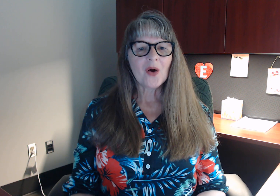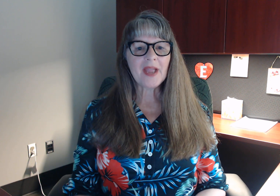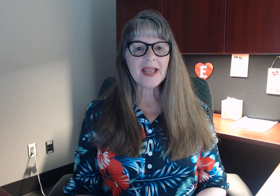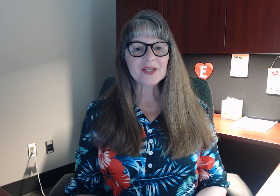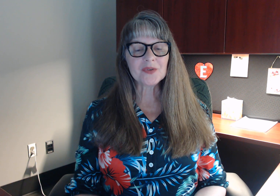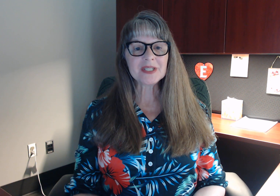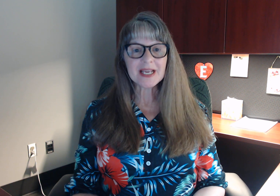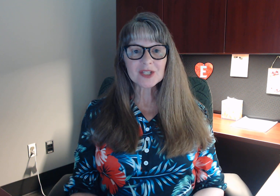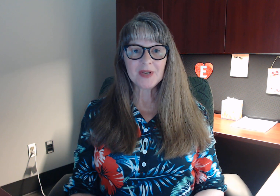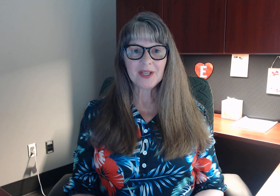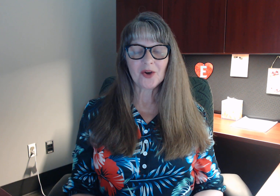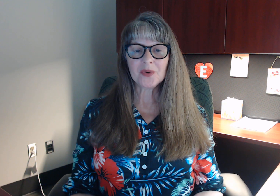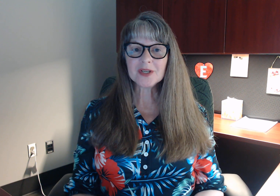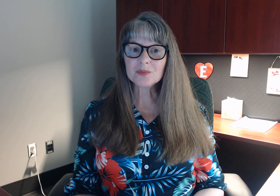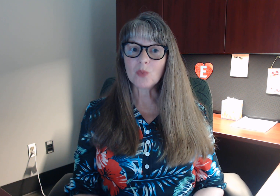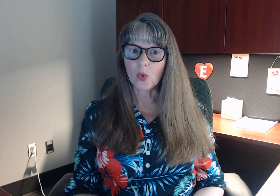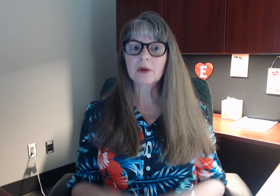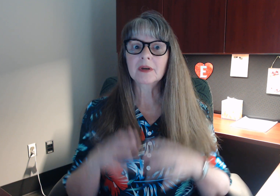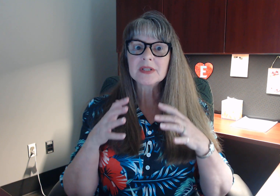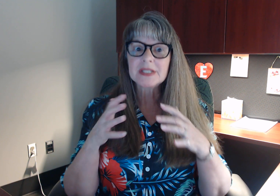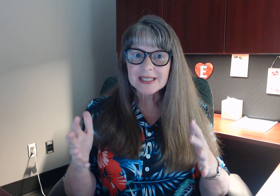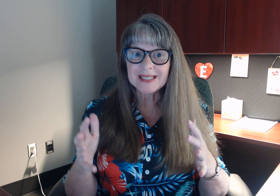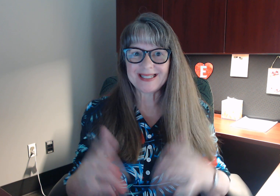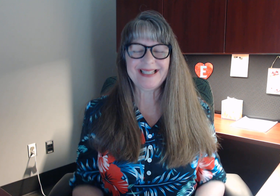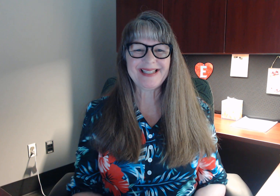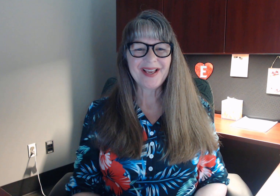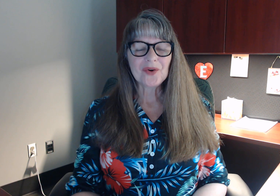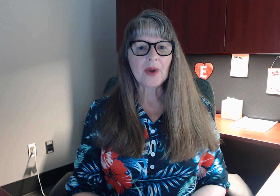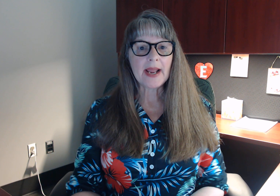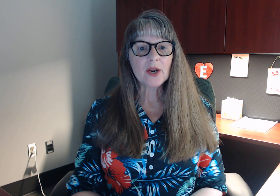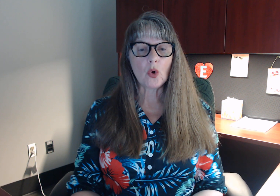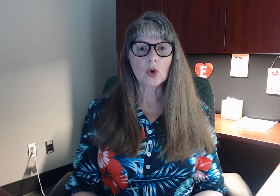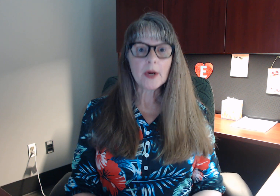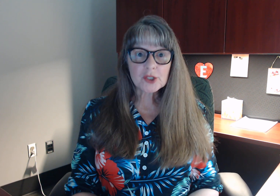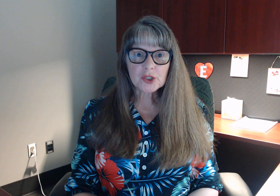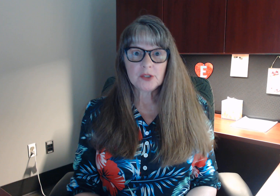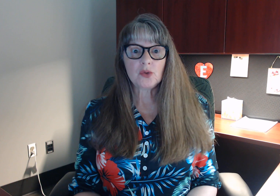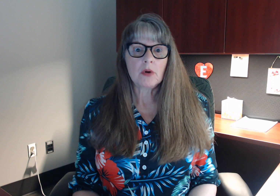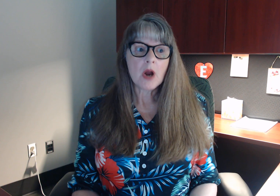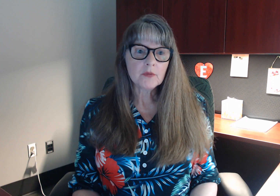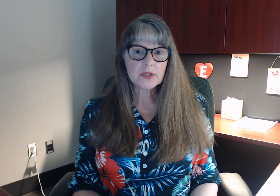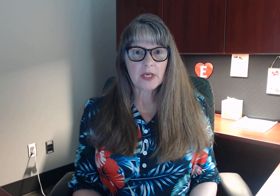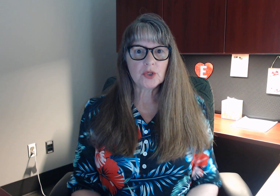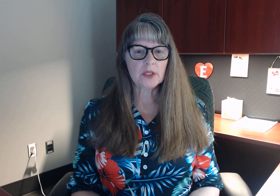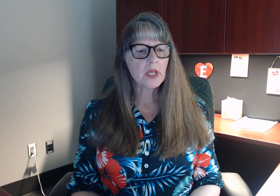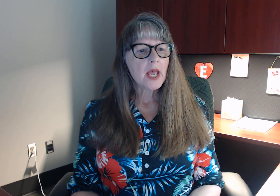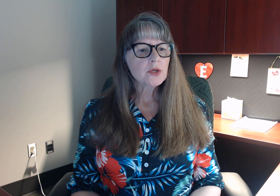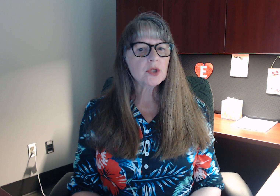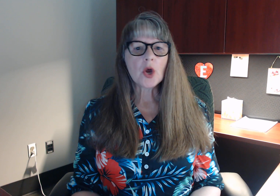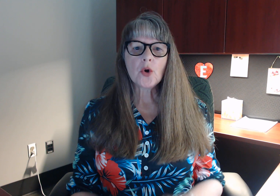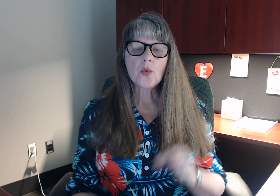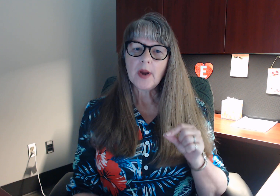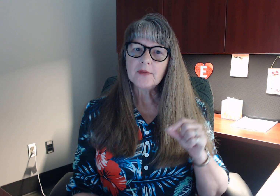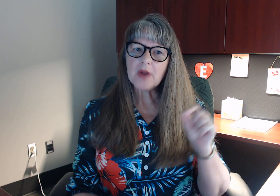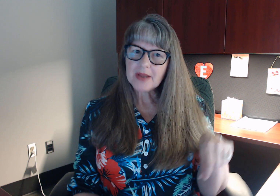Okay, so this next video is more sentences, right? Or questions or conversation. So I've got my